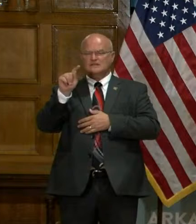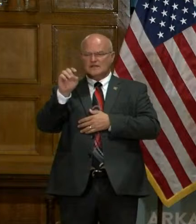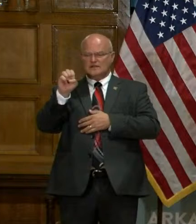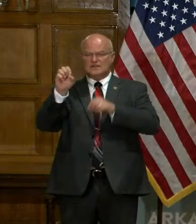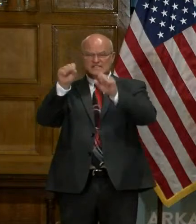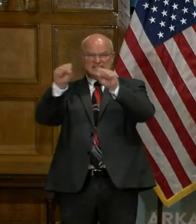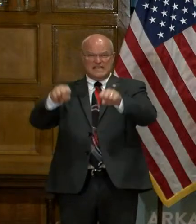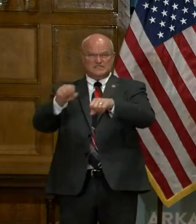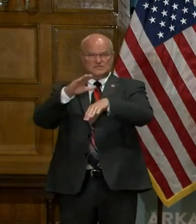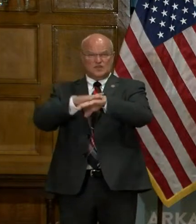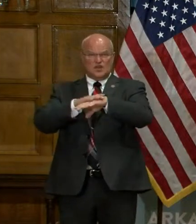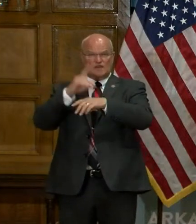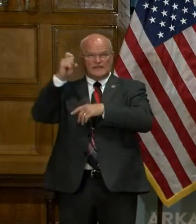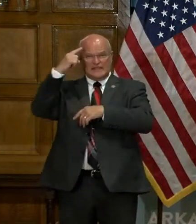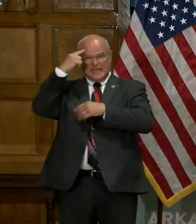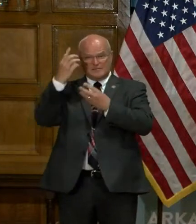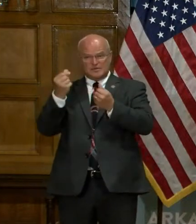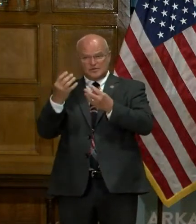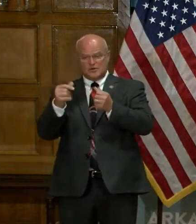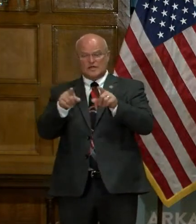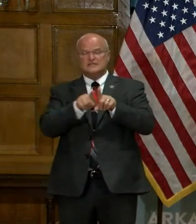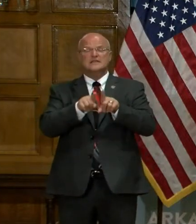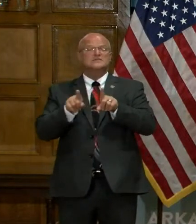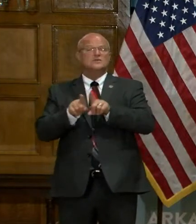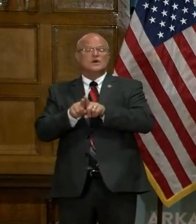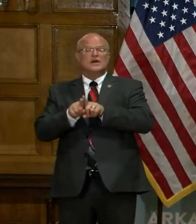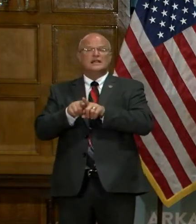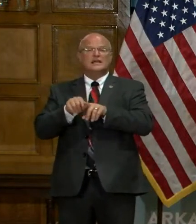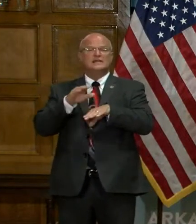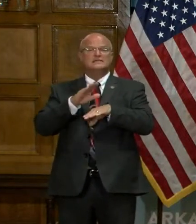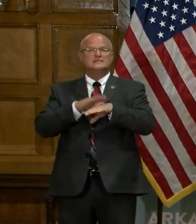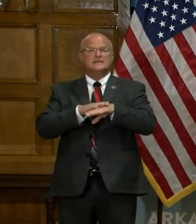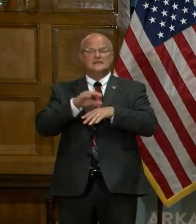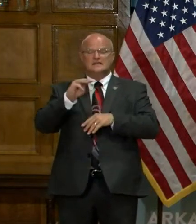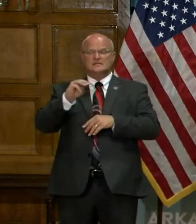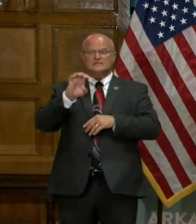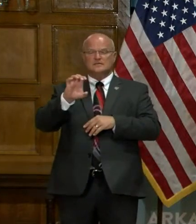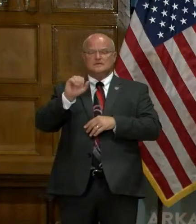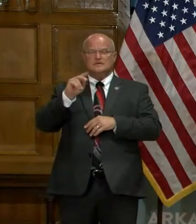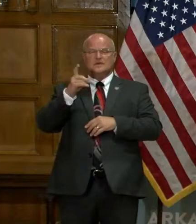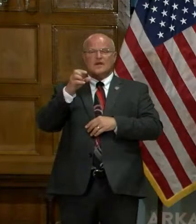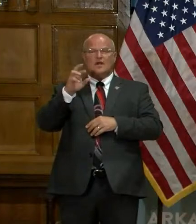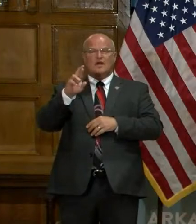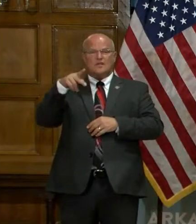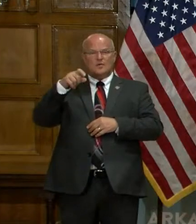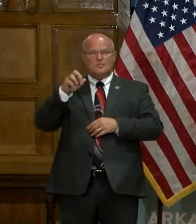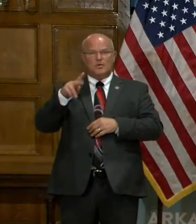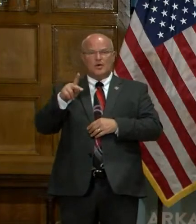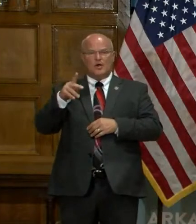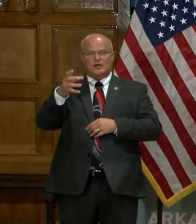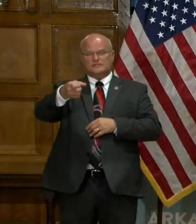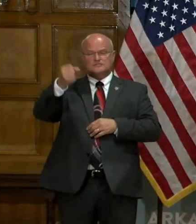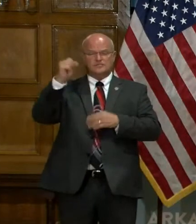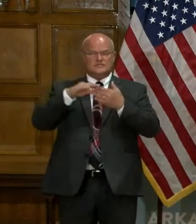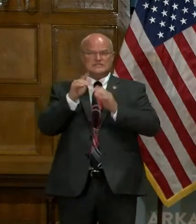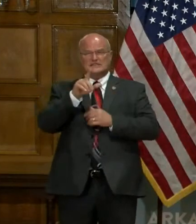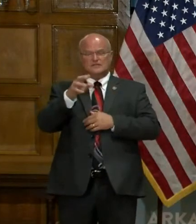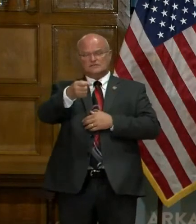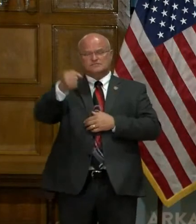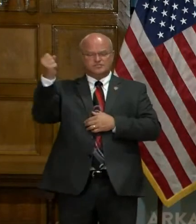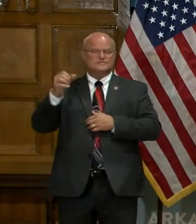that are on the Capitol grounds, as well as in MacArthur Park, that was removed by the City of Little Rock.